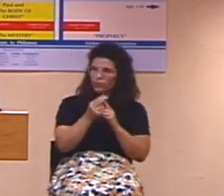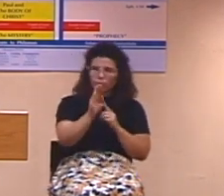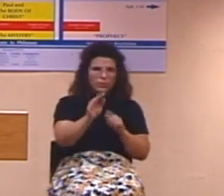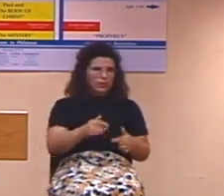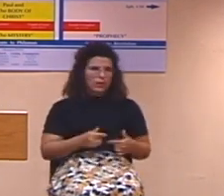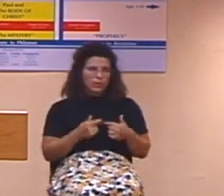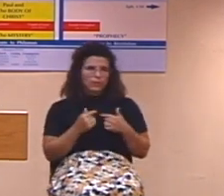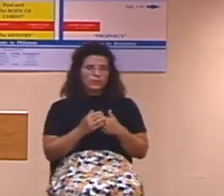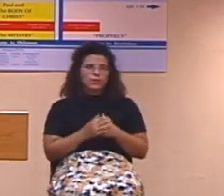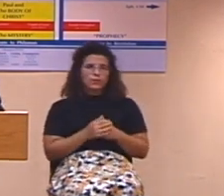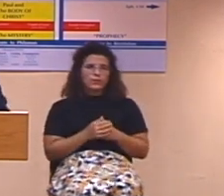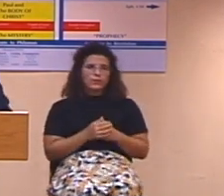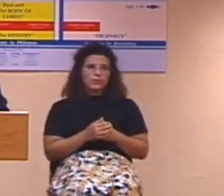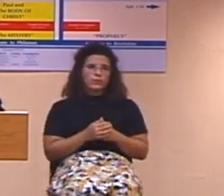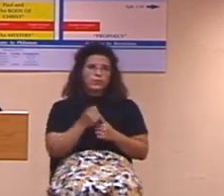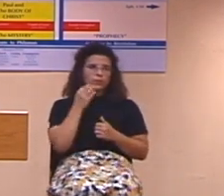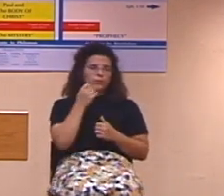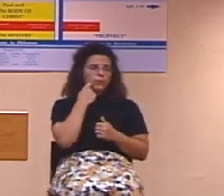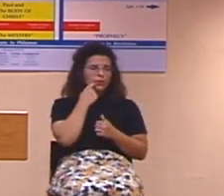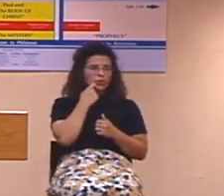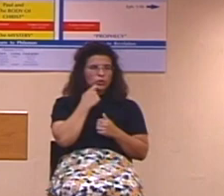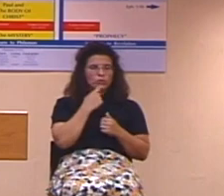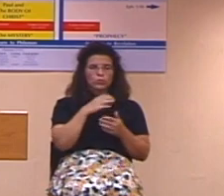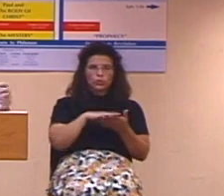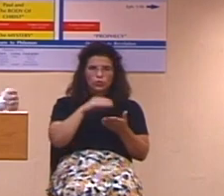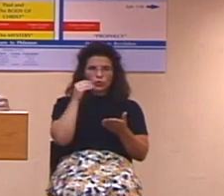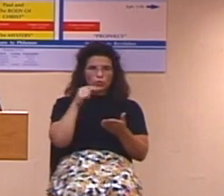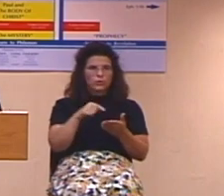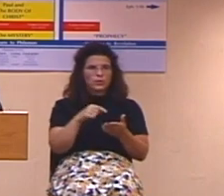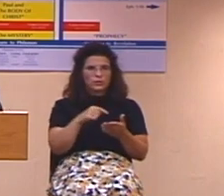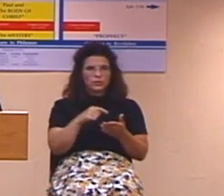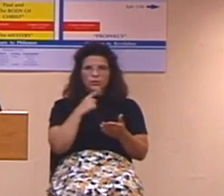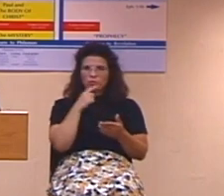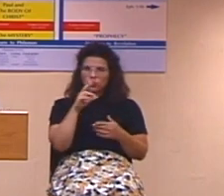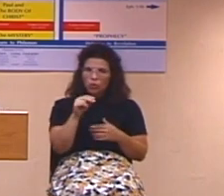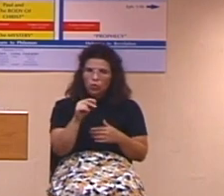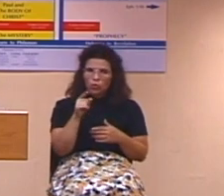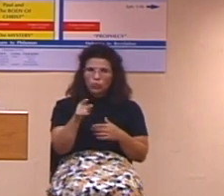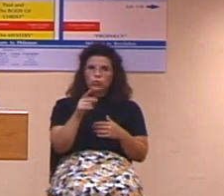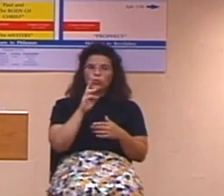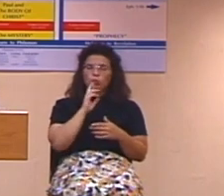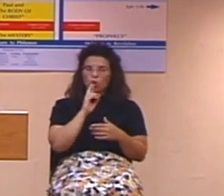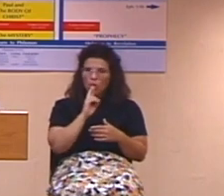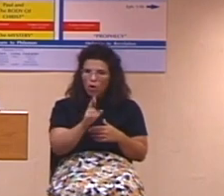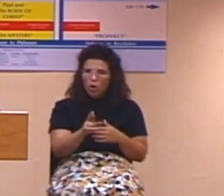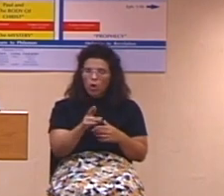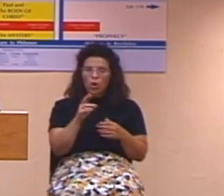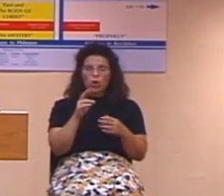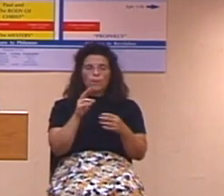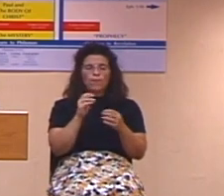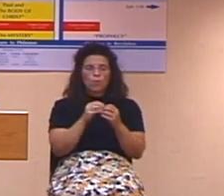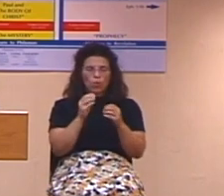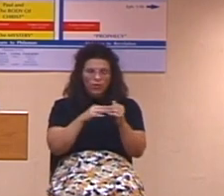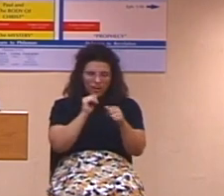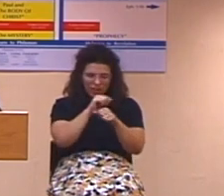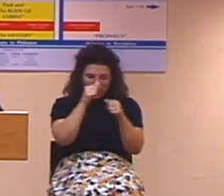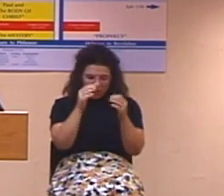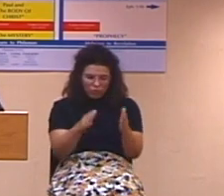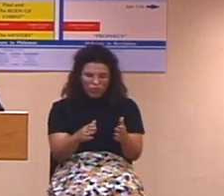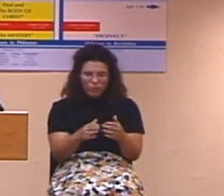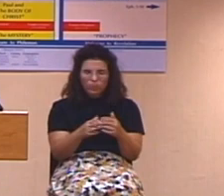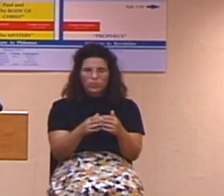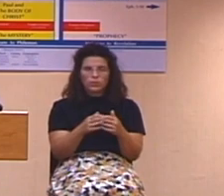life? Well, if they just would learn this, then this, no, he says, no, you are a more than